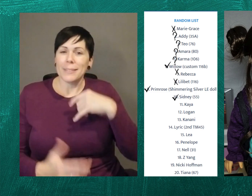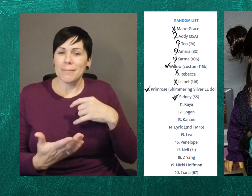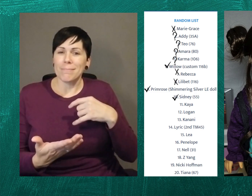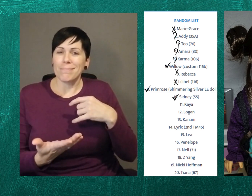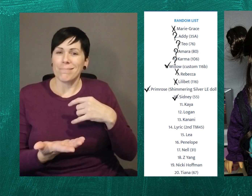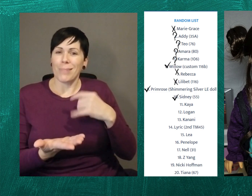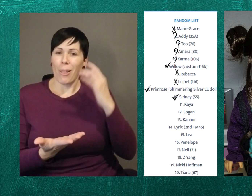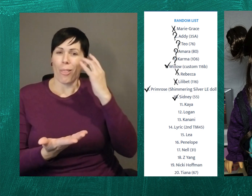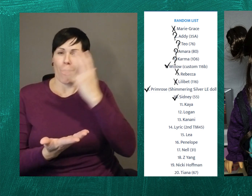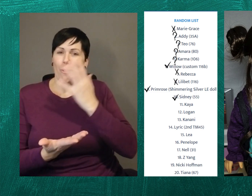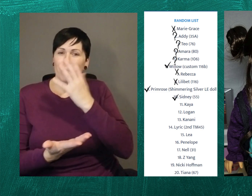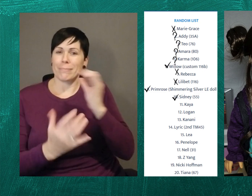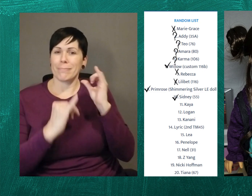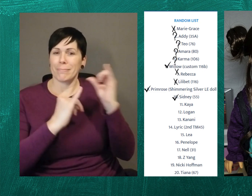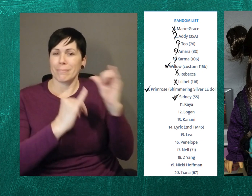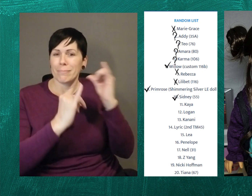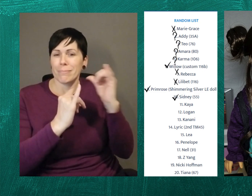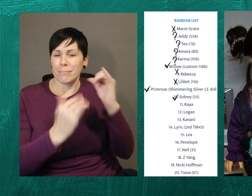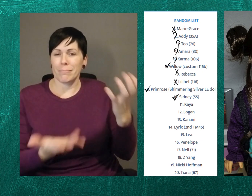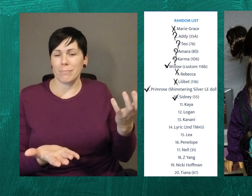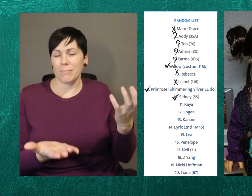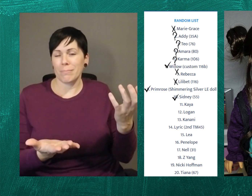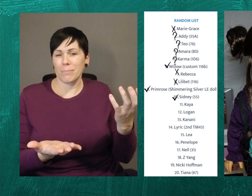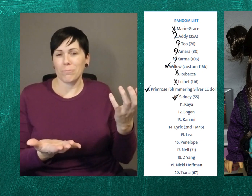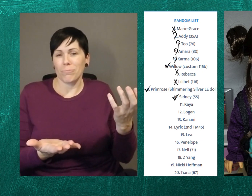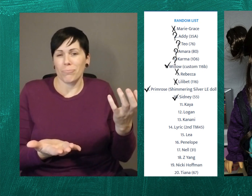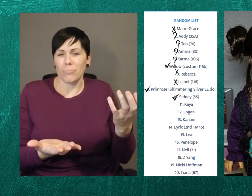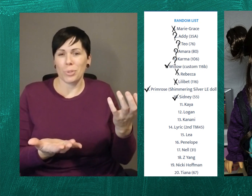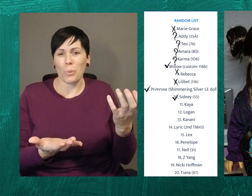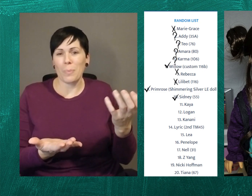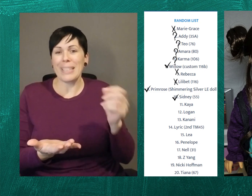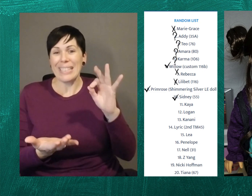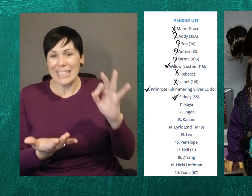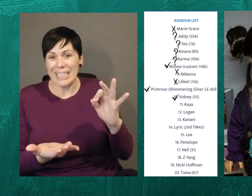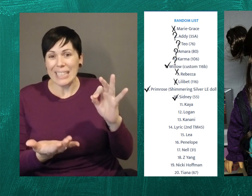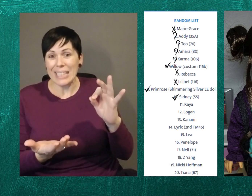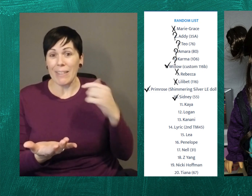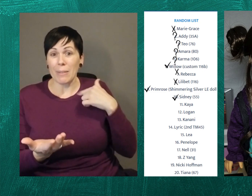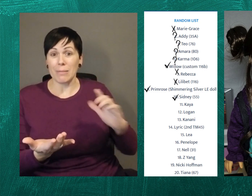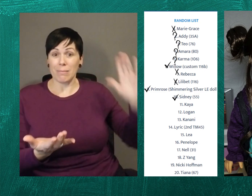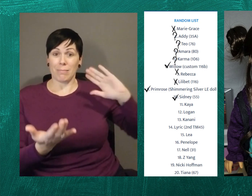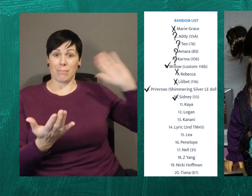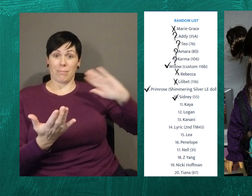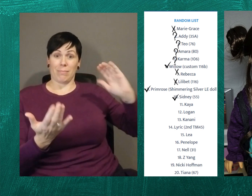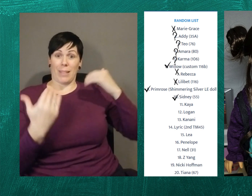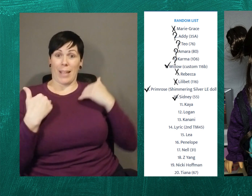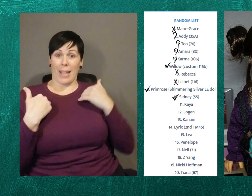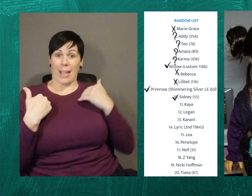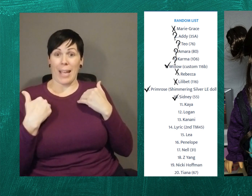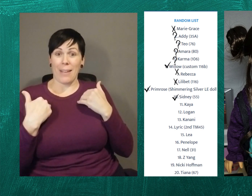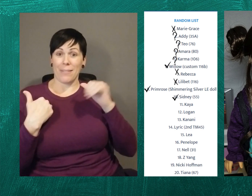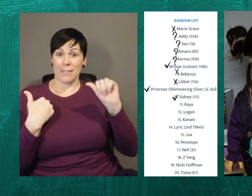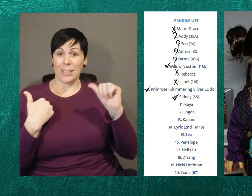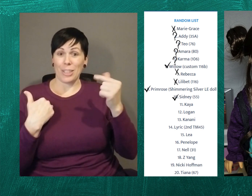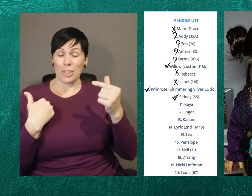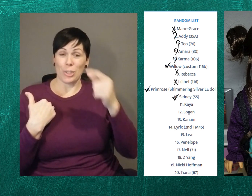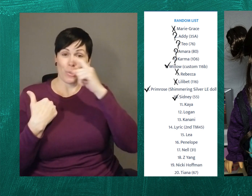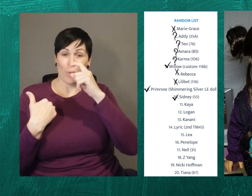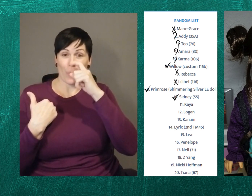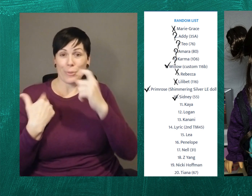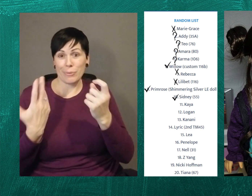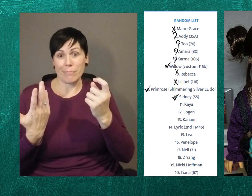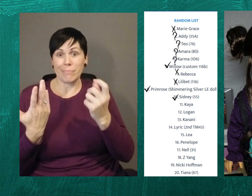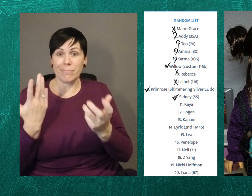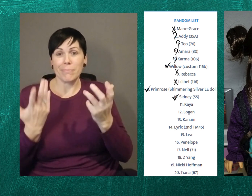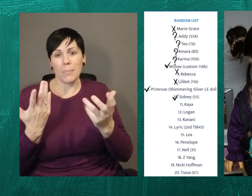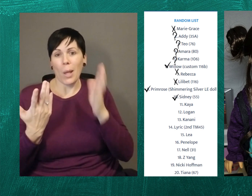kid, if I had gotten into American Girl dolls as a kid, I probably would have gravitated towards 55. So, yeah.